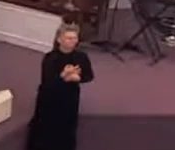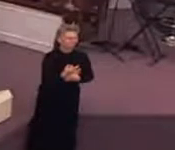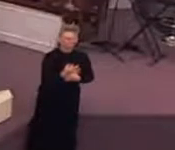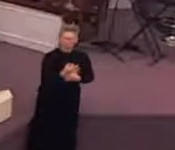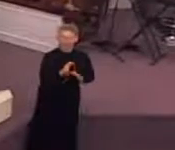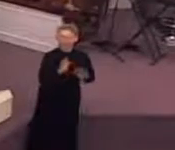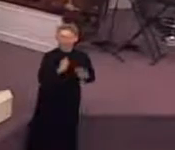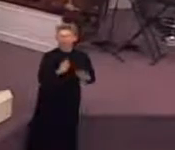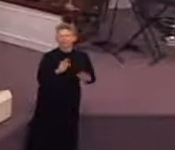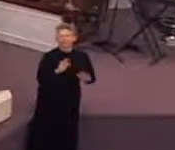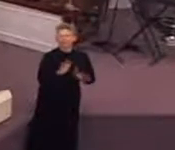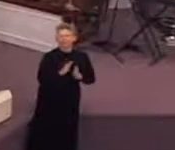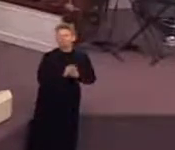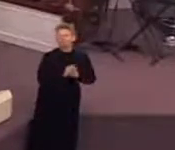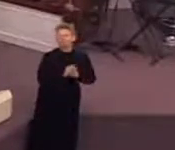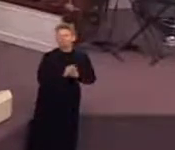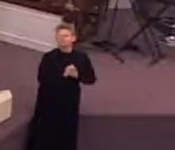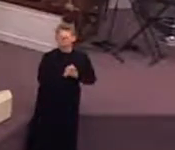a wonderful thing.